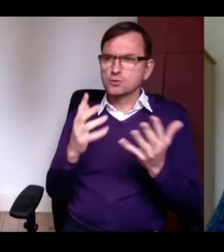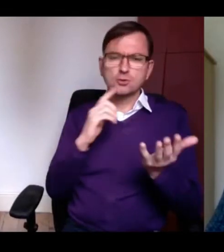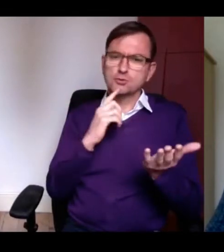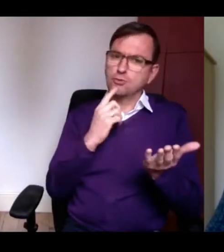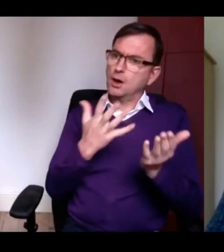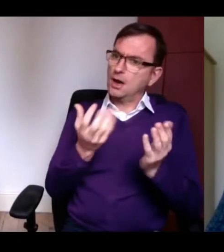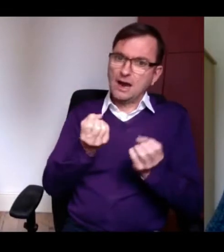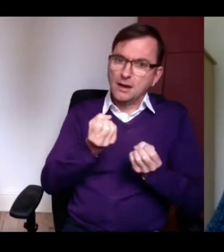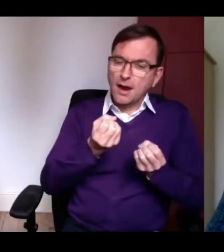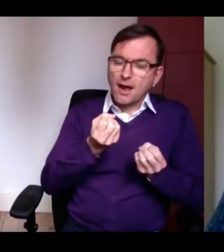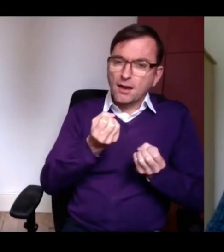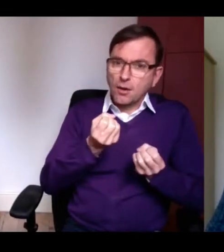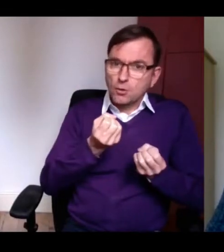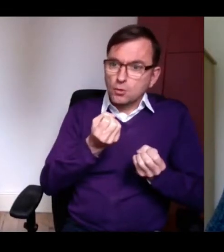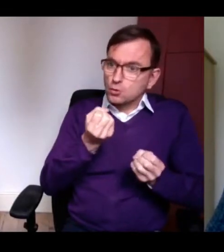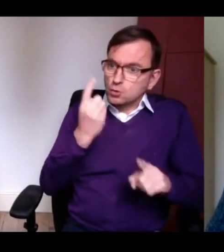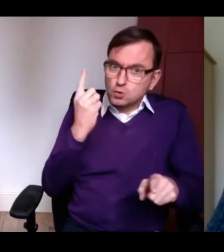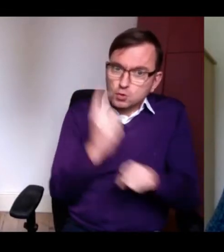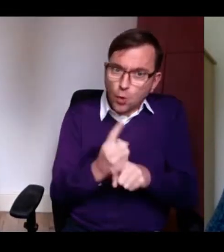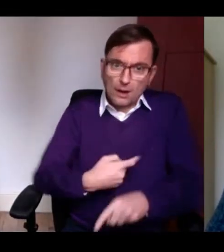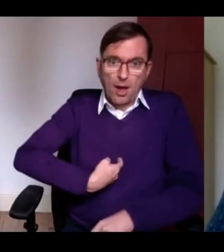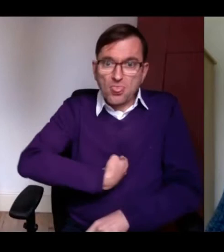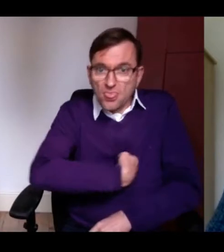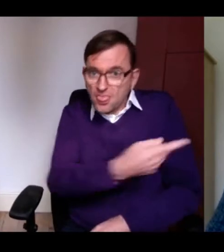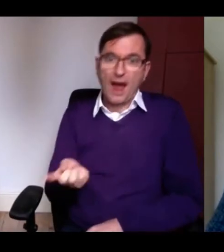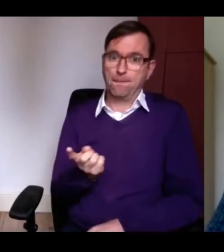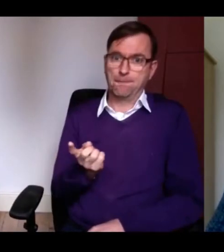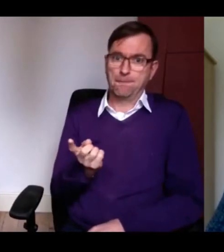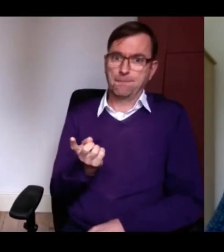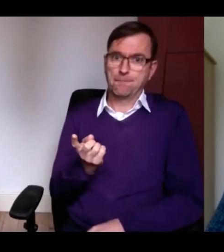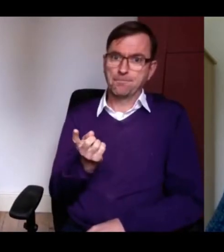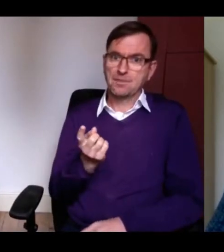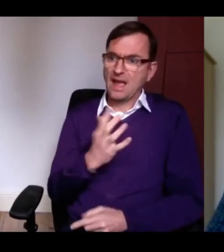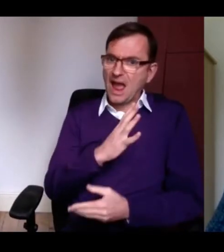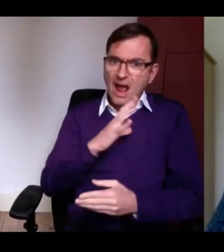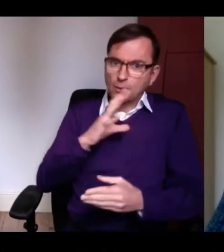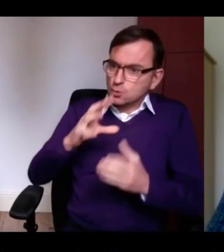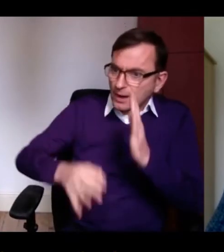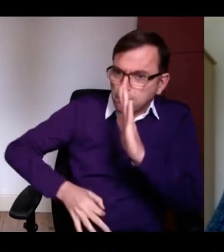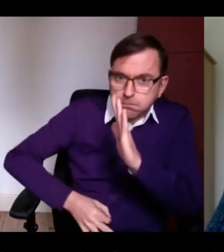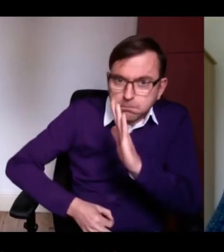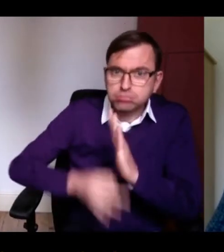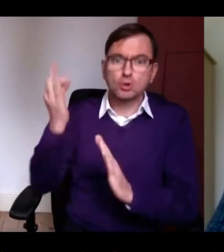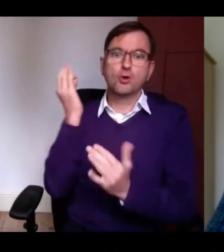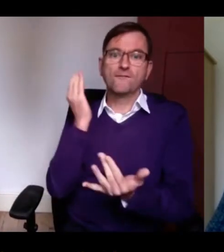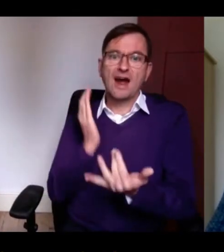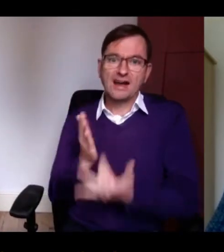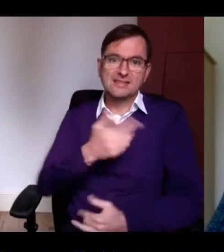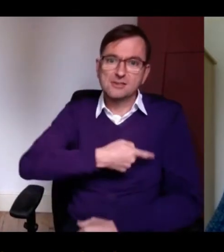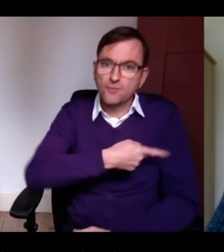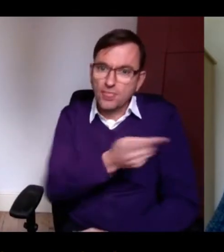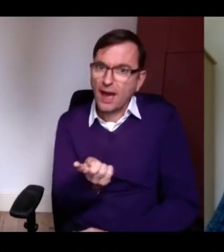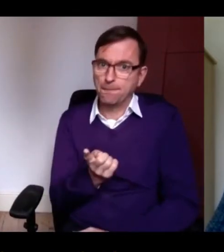and it's how to talk about them in a way